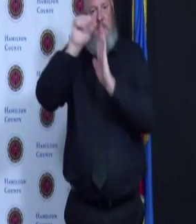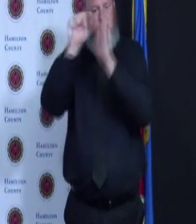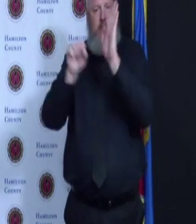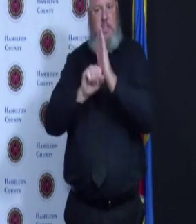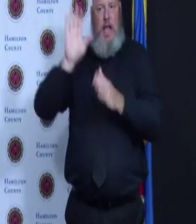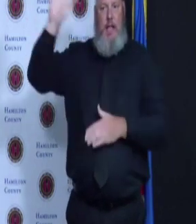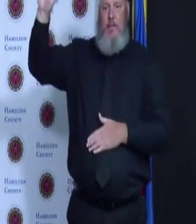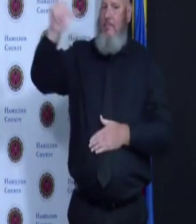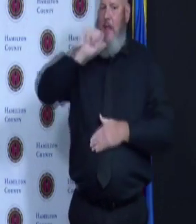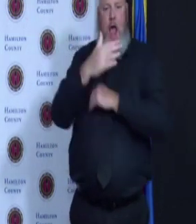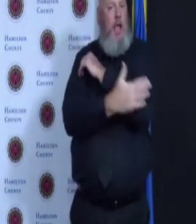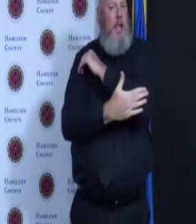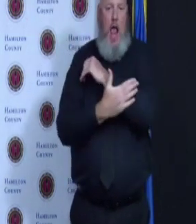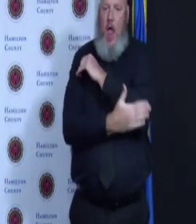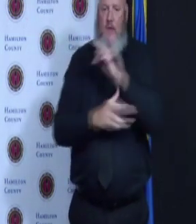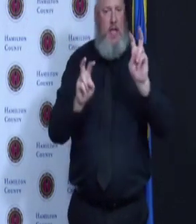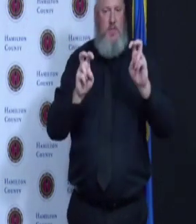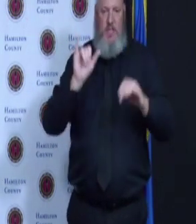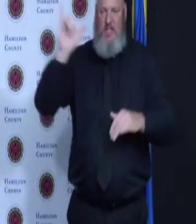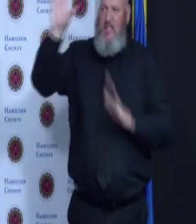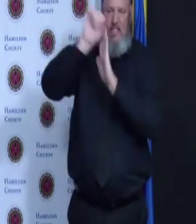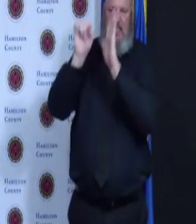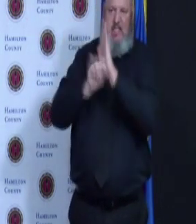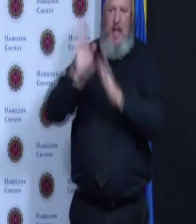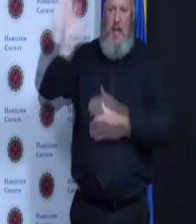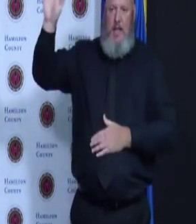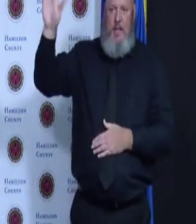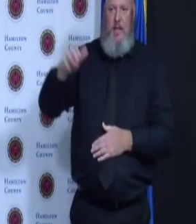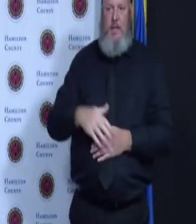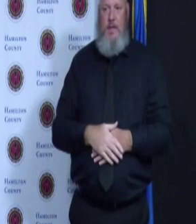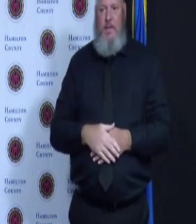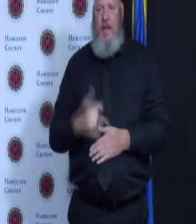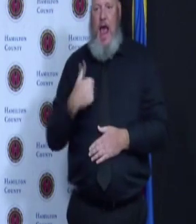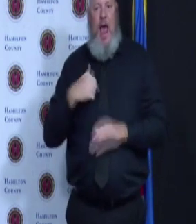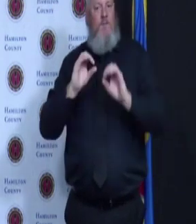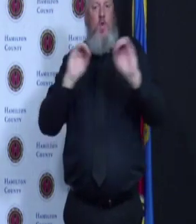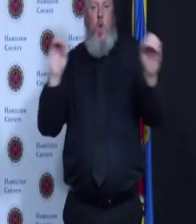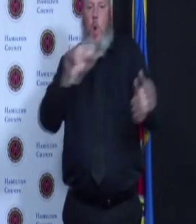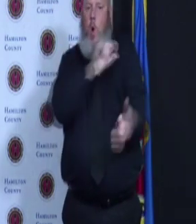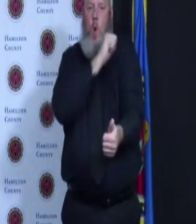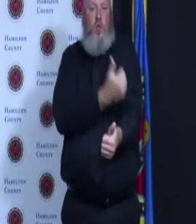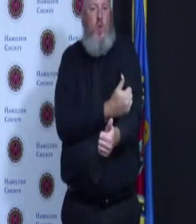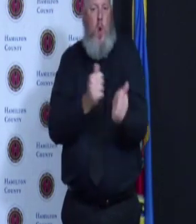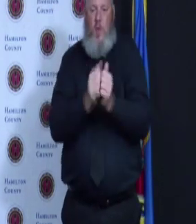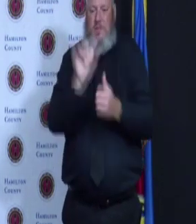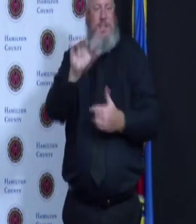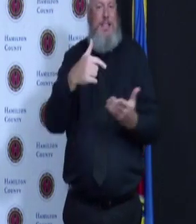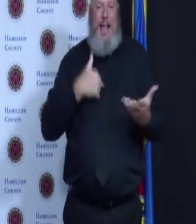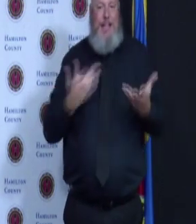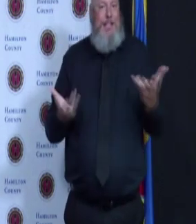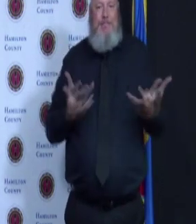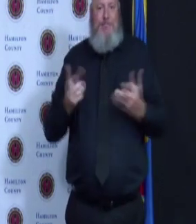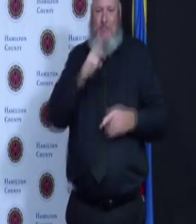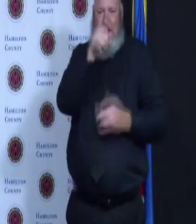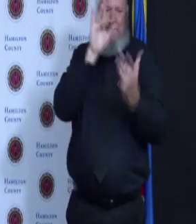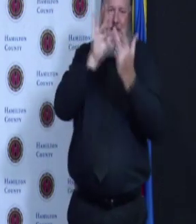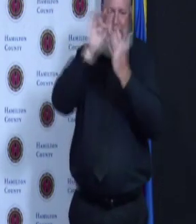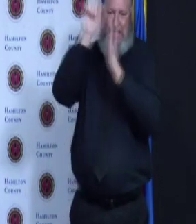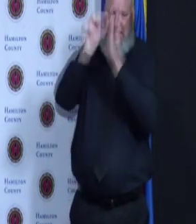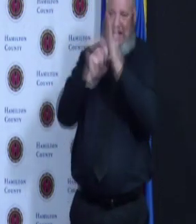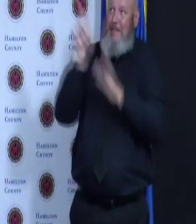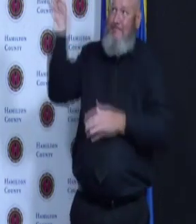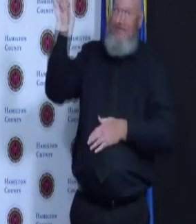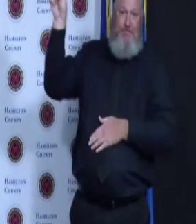we don't have a lot of authority, nor do we have a lot of interaction with how that's going. I'm going to provide the numbers and the website